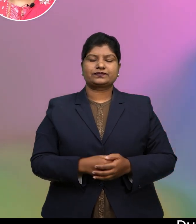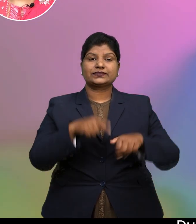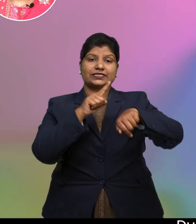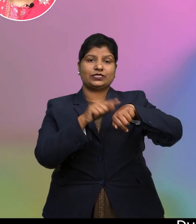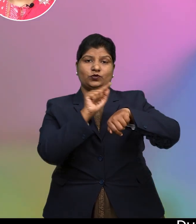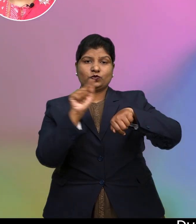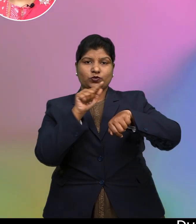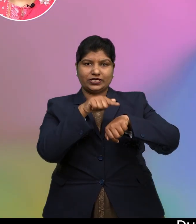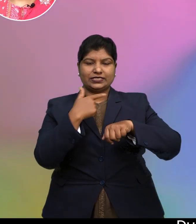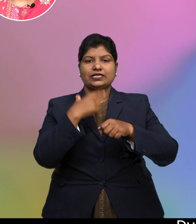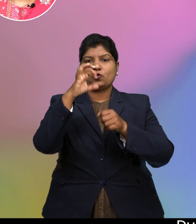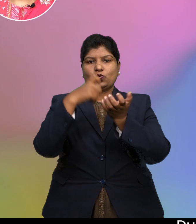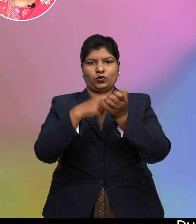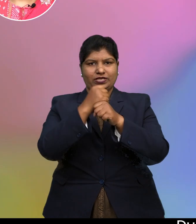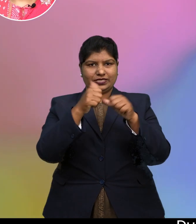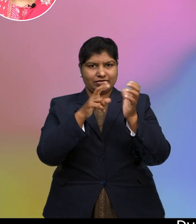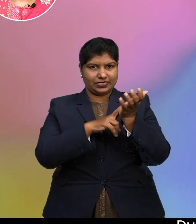During organogenesis,